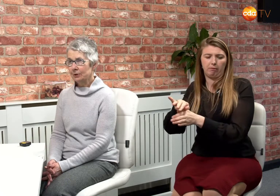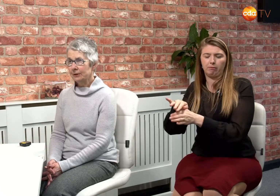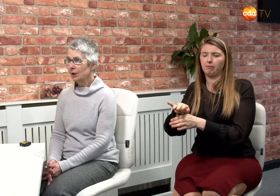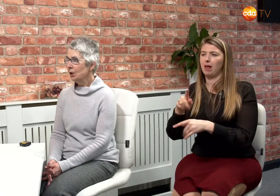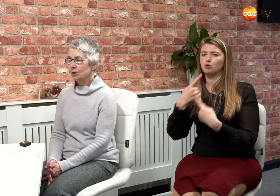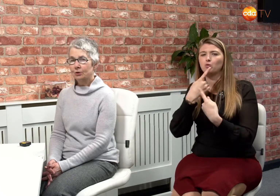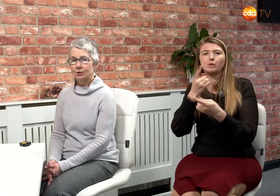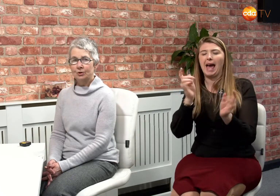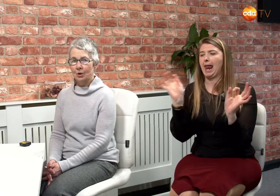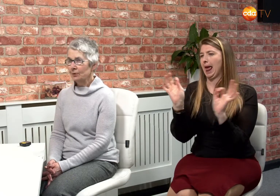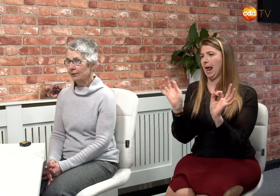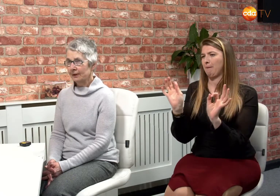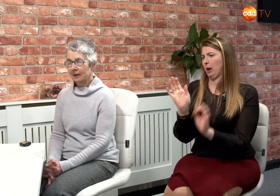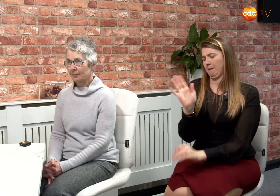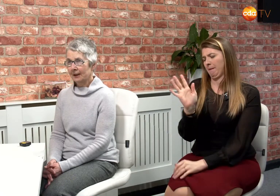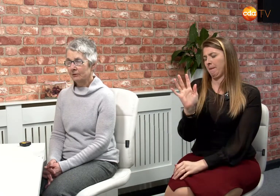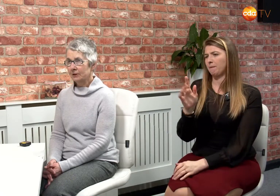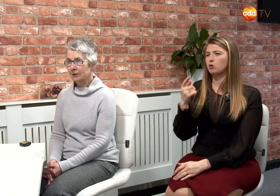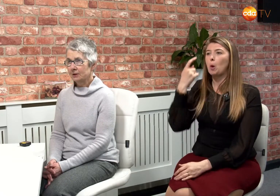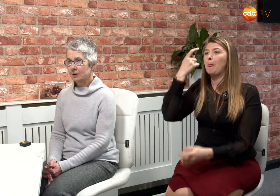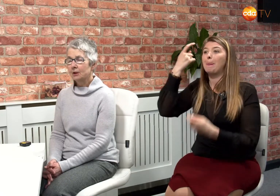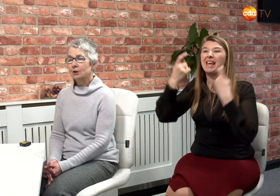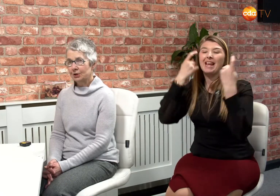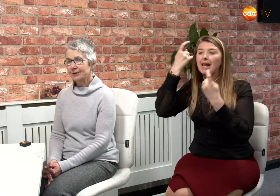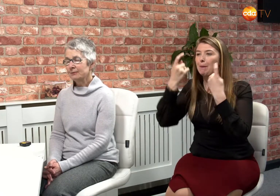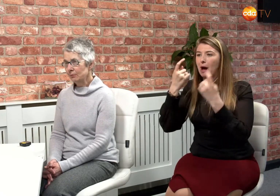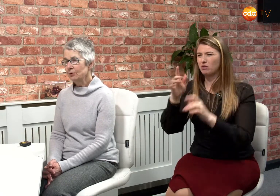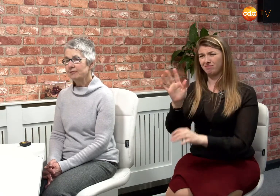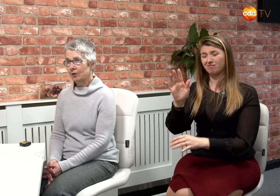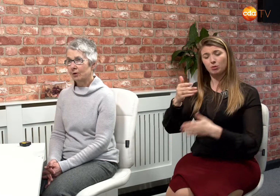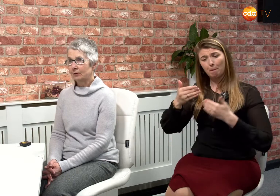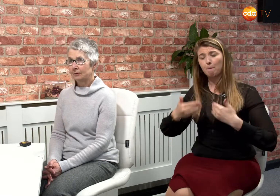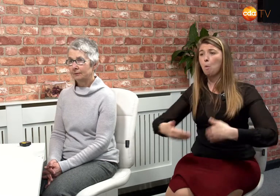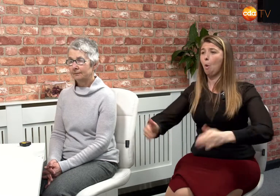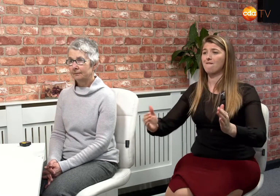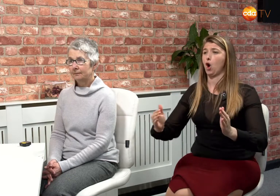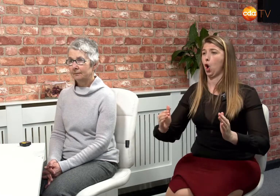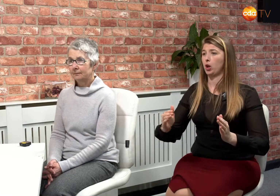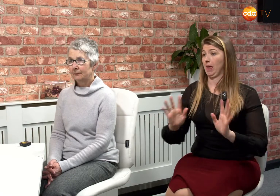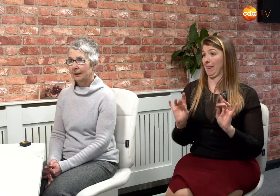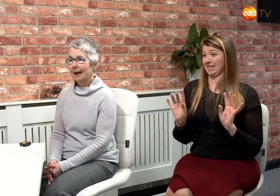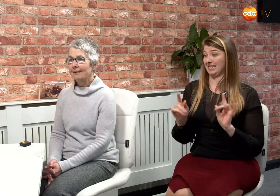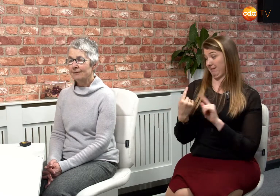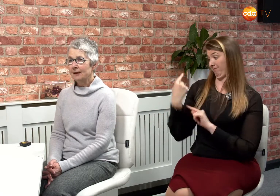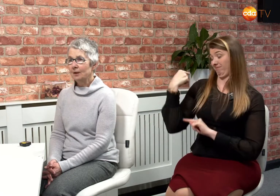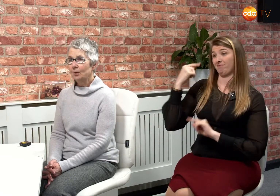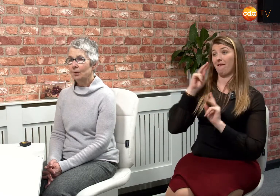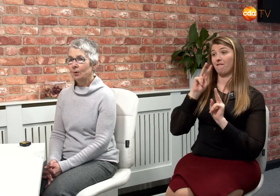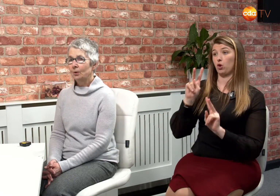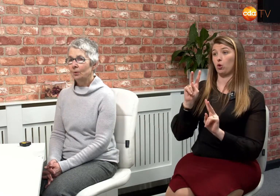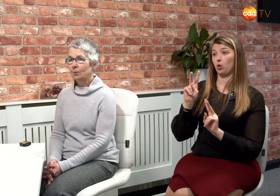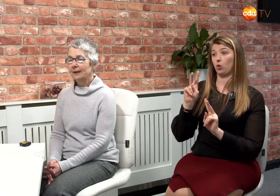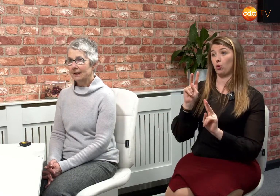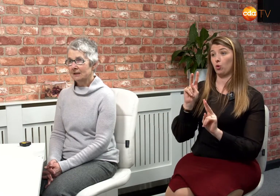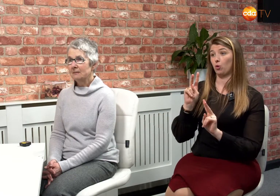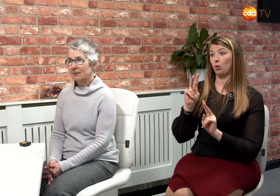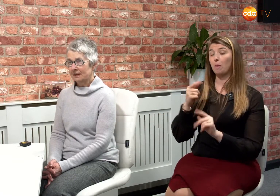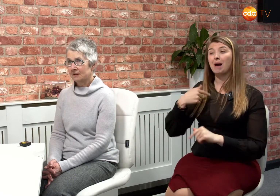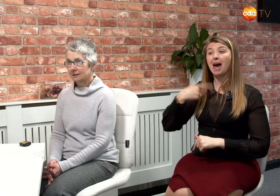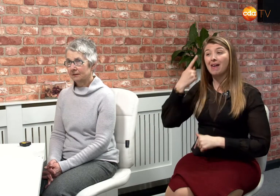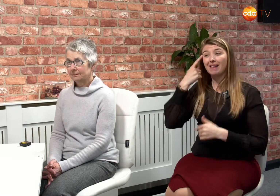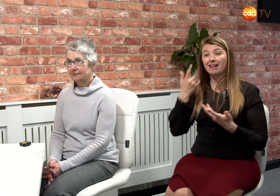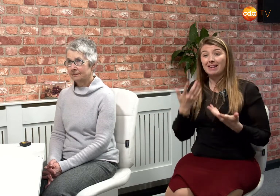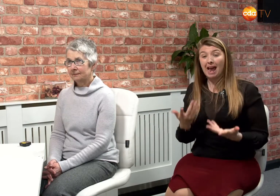tell anybody. Don't think about it. Just move on. I think we're